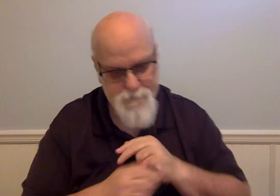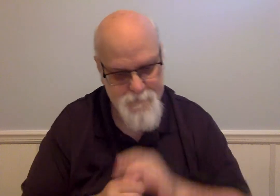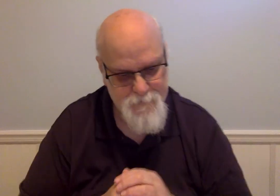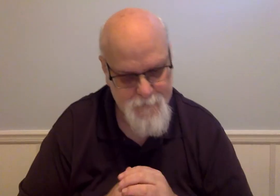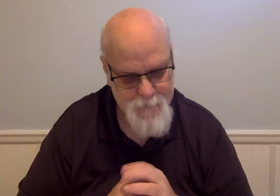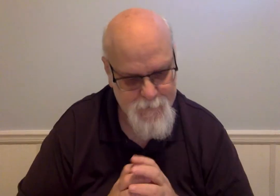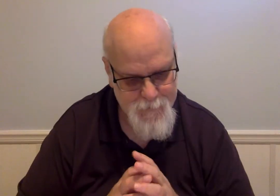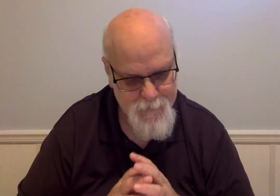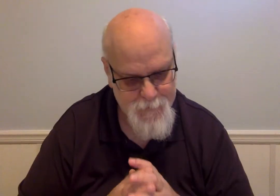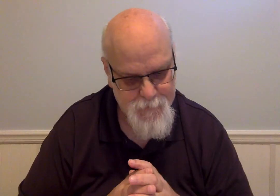parked.